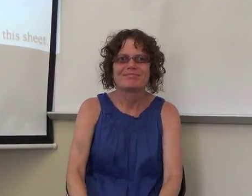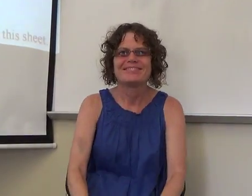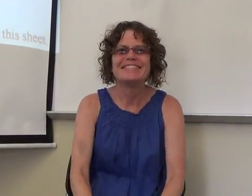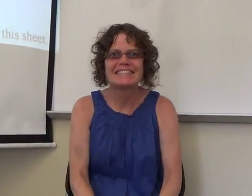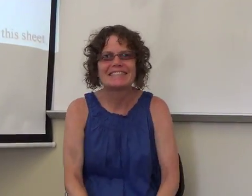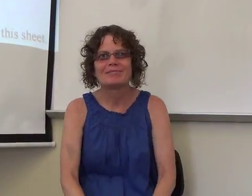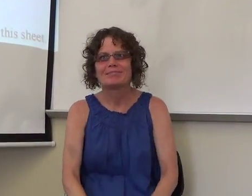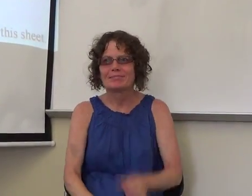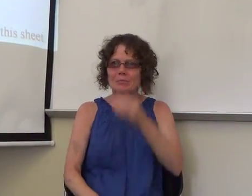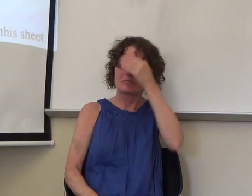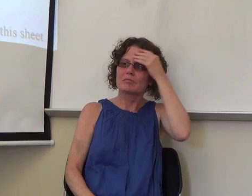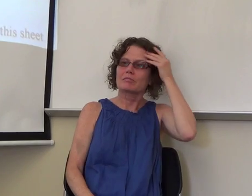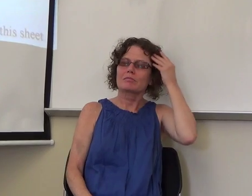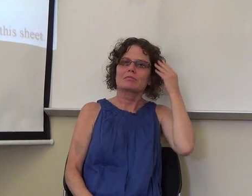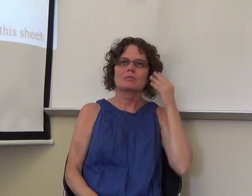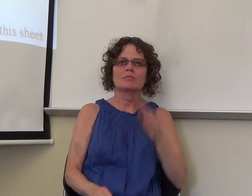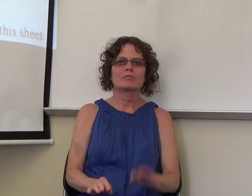You got mine, right? Okay.